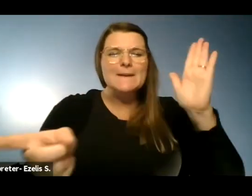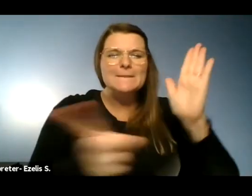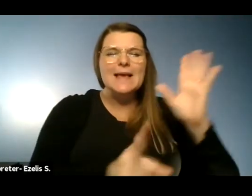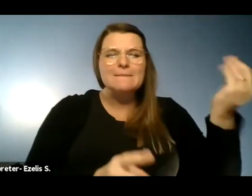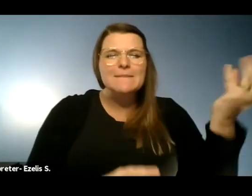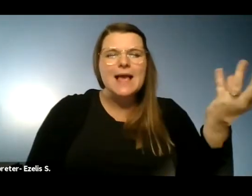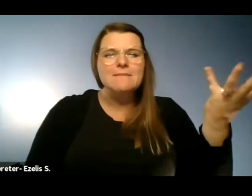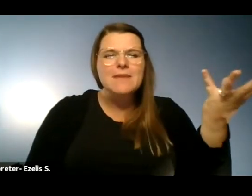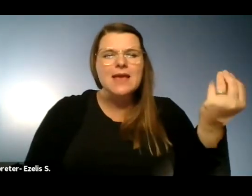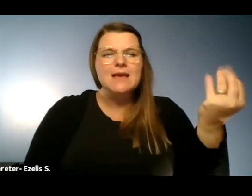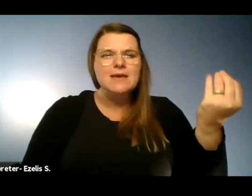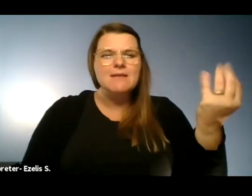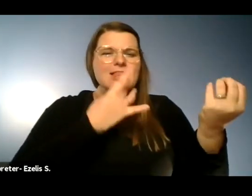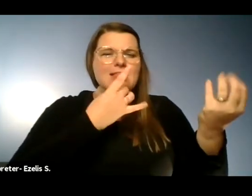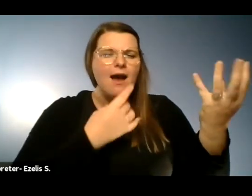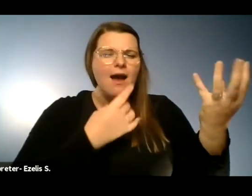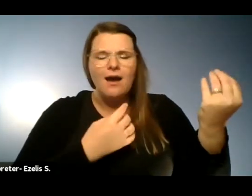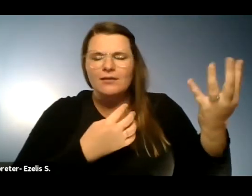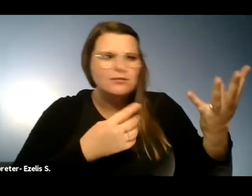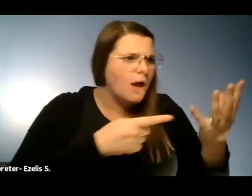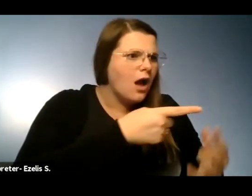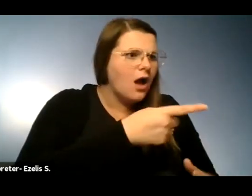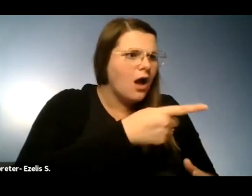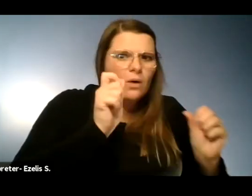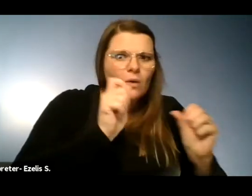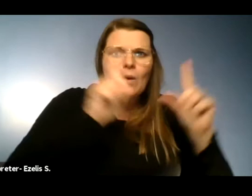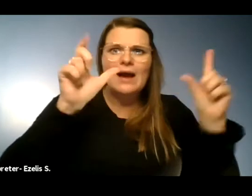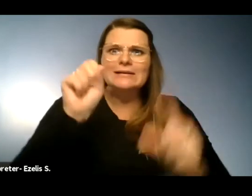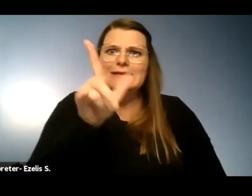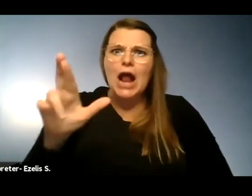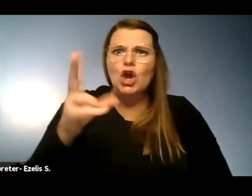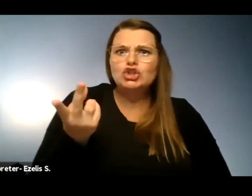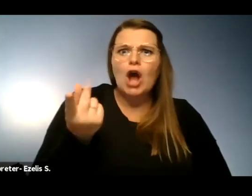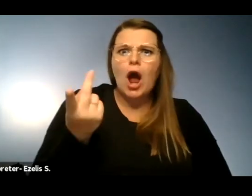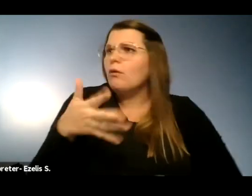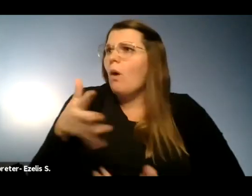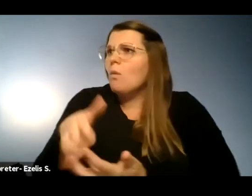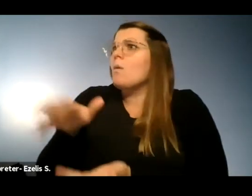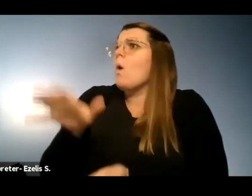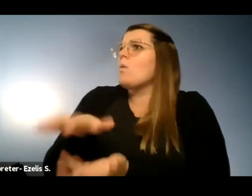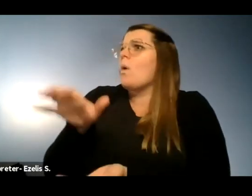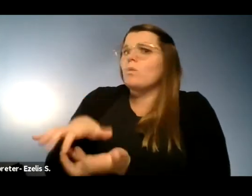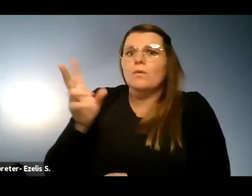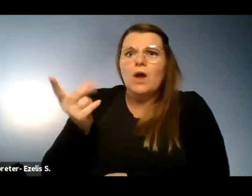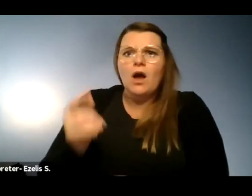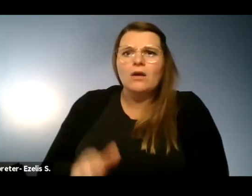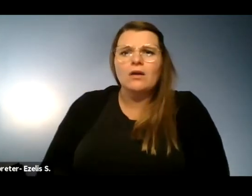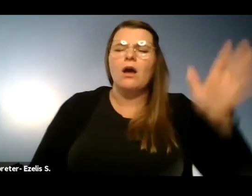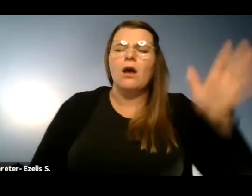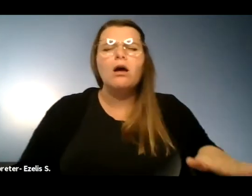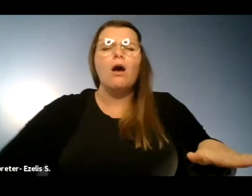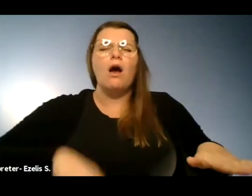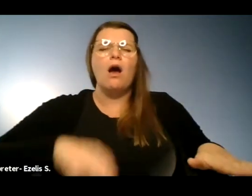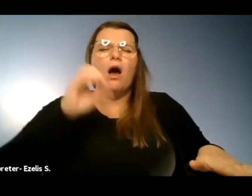The light flashing alarm clock came to life, waking Skylar and his dog with a start. Okay.